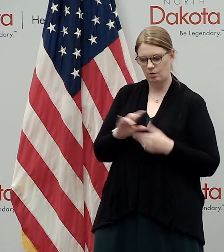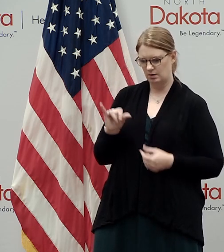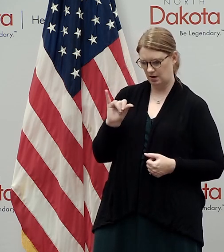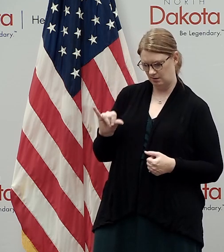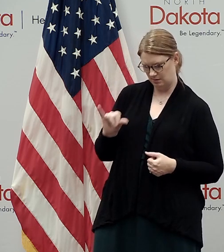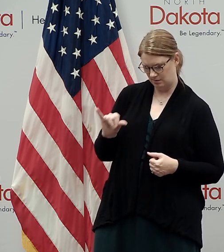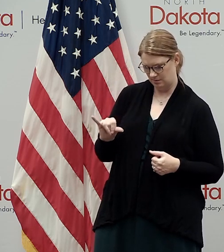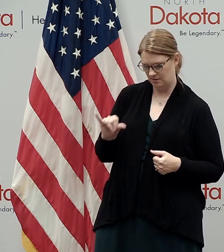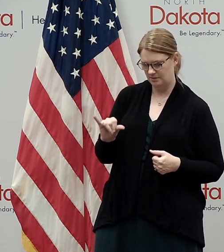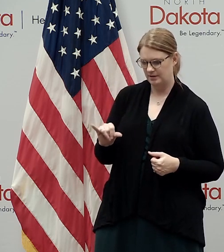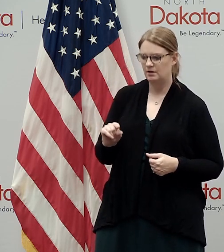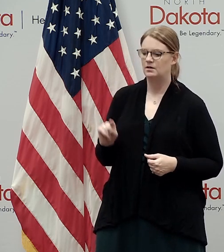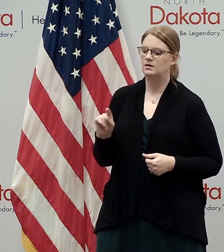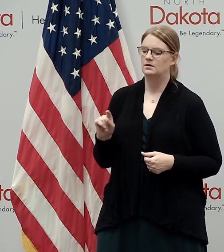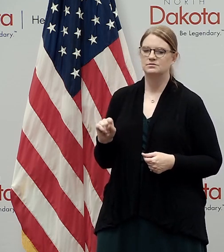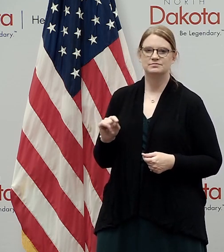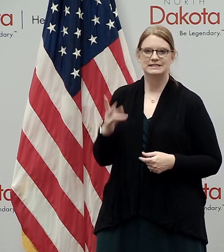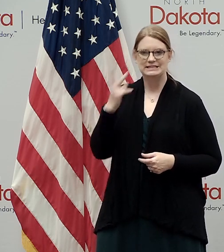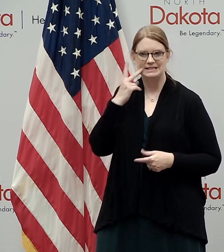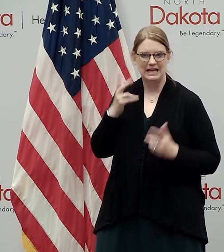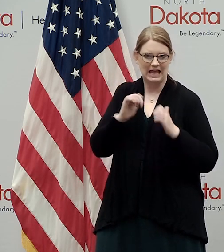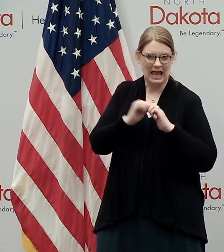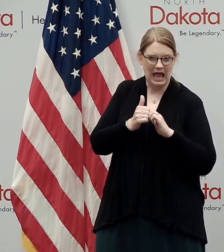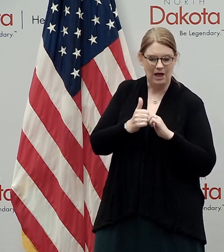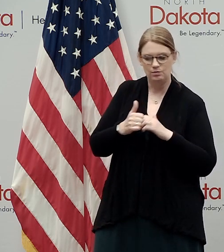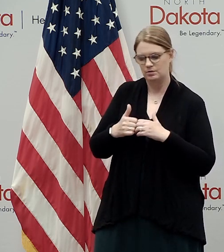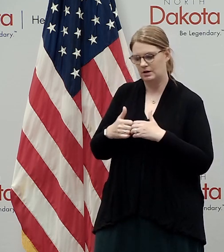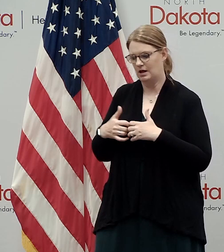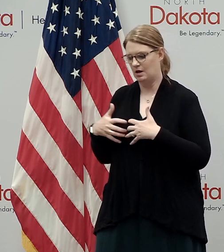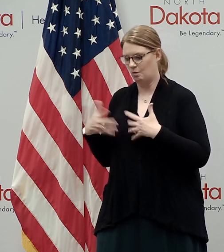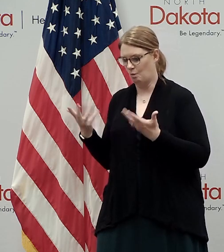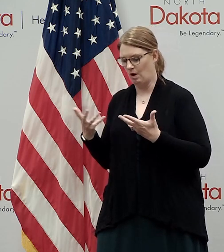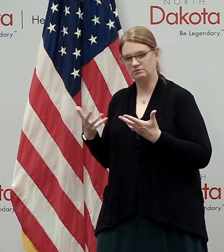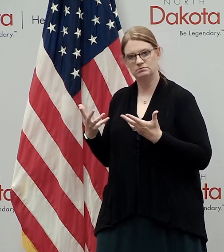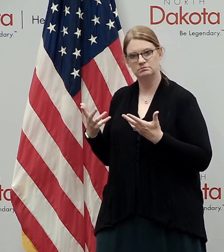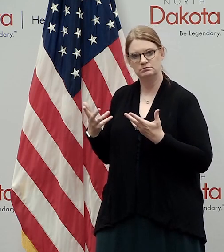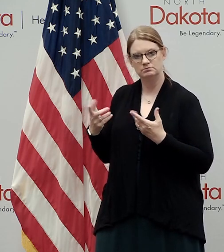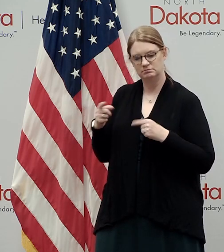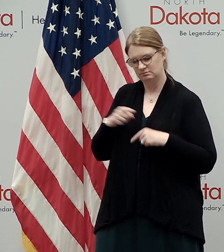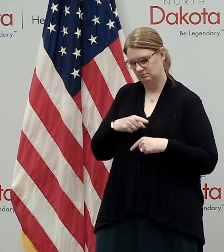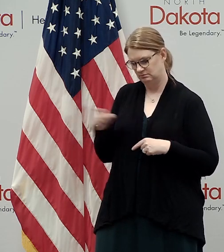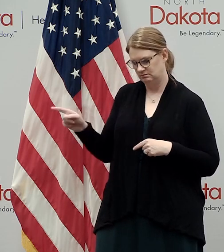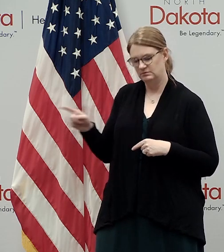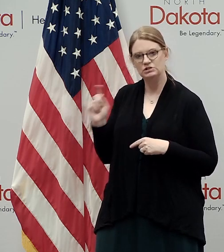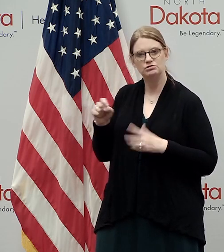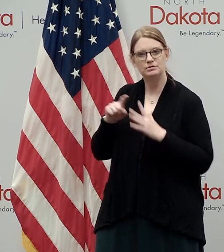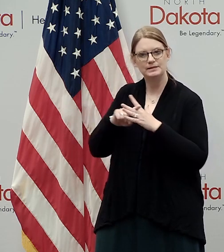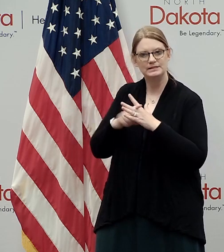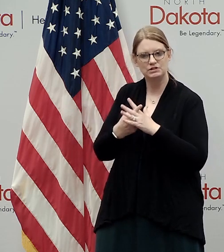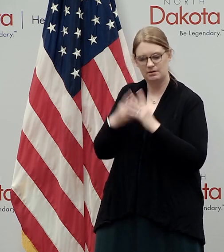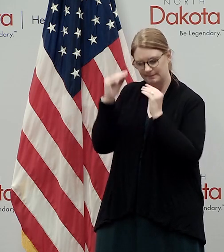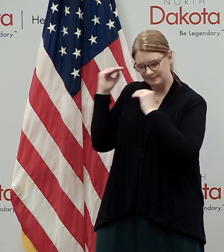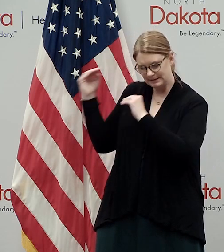learn exactly how and what the individual students should begin being